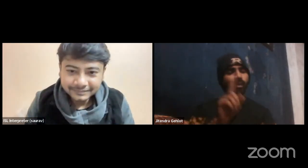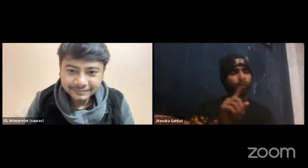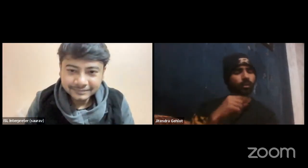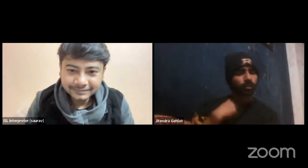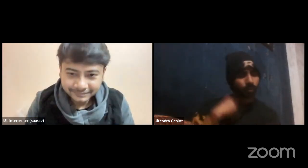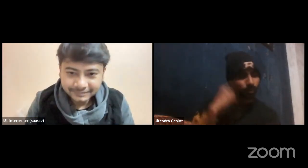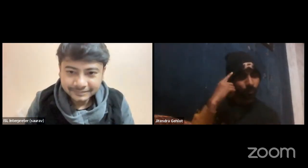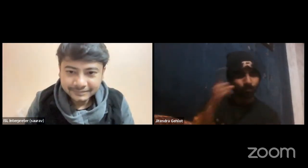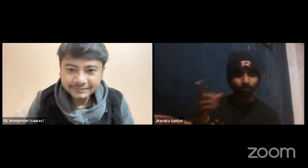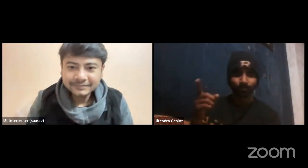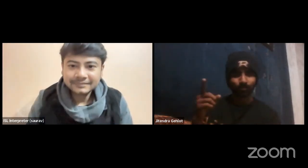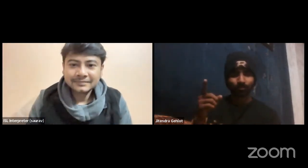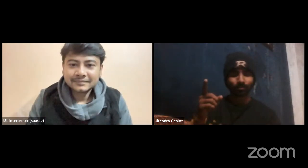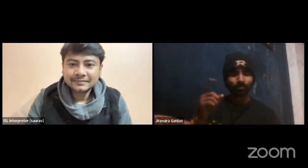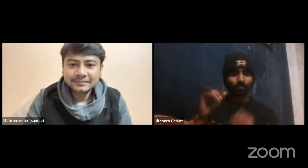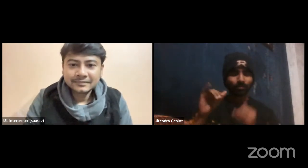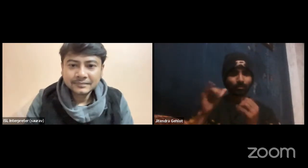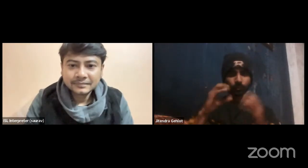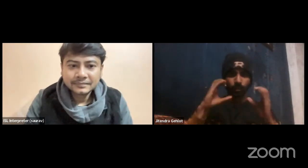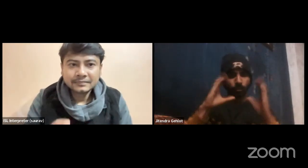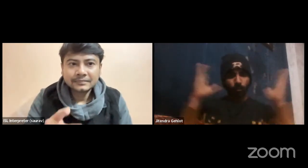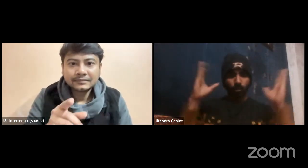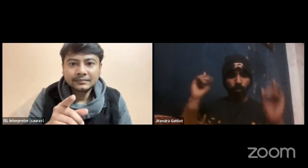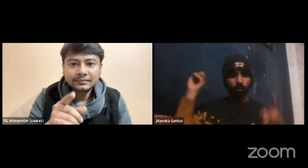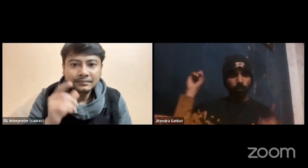Sarpu, we can take two more questions.